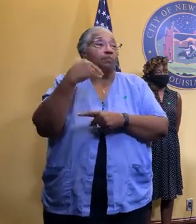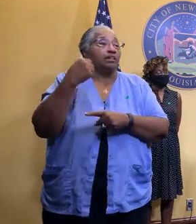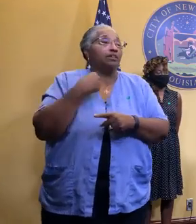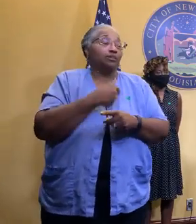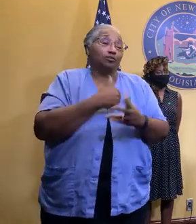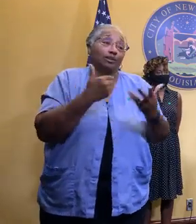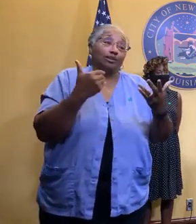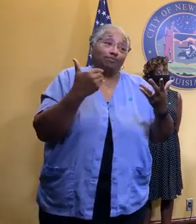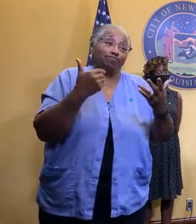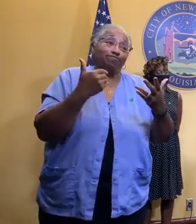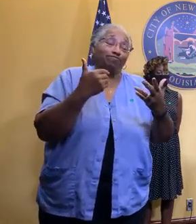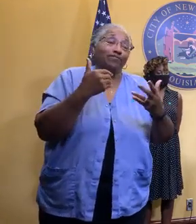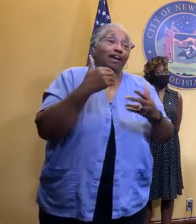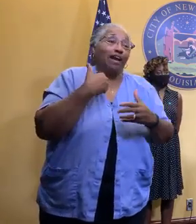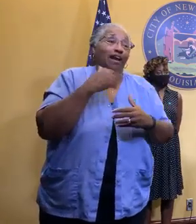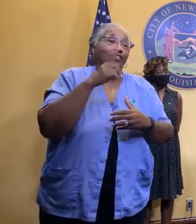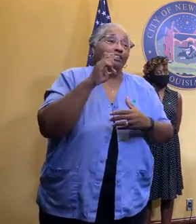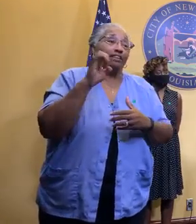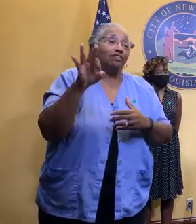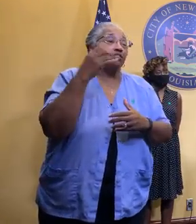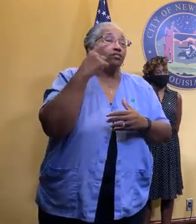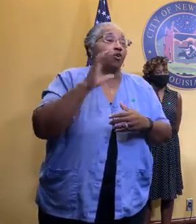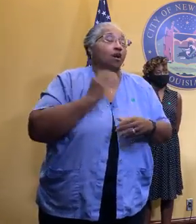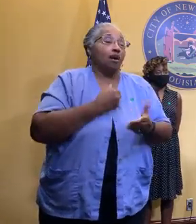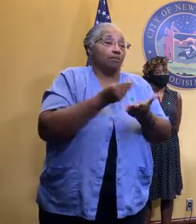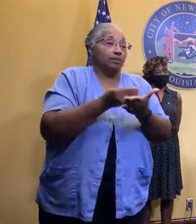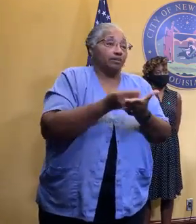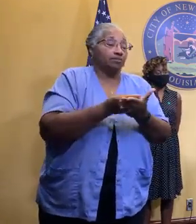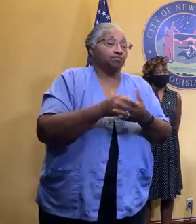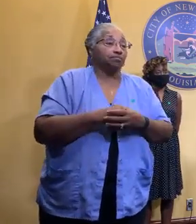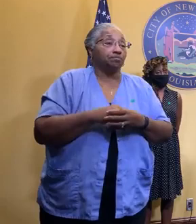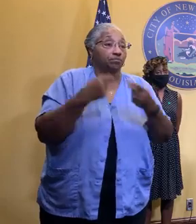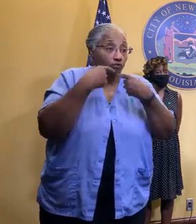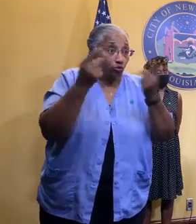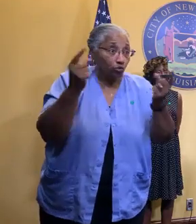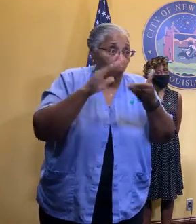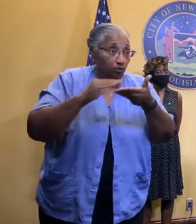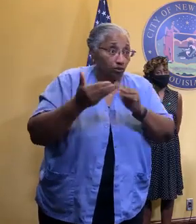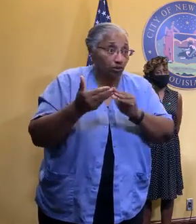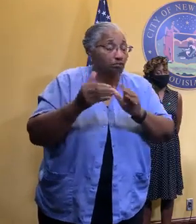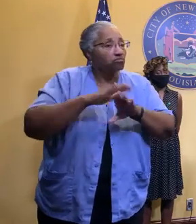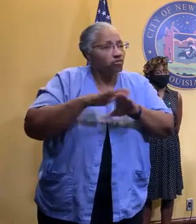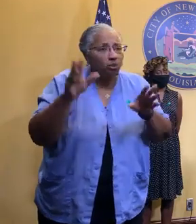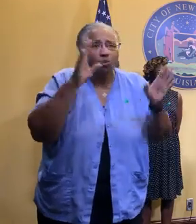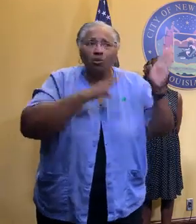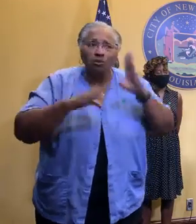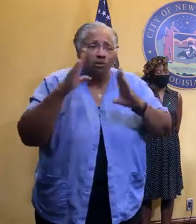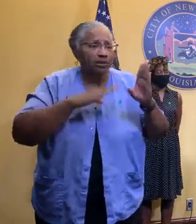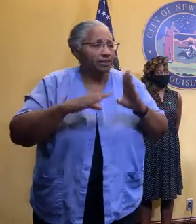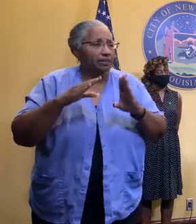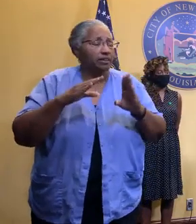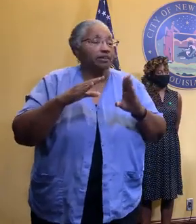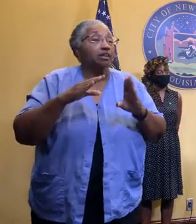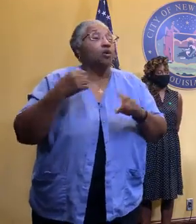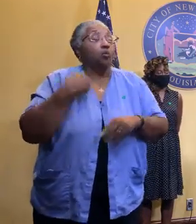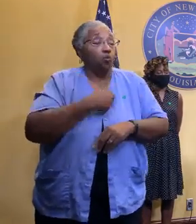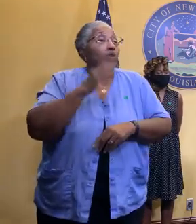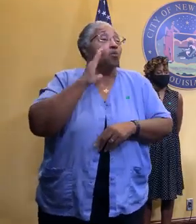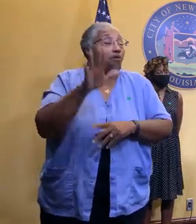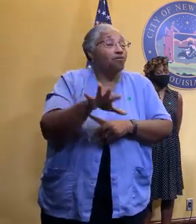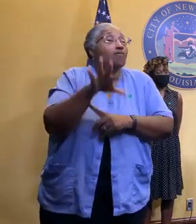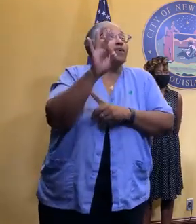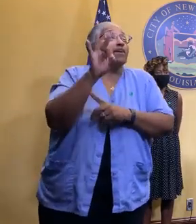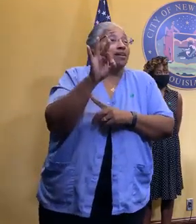deficit. And I said to the community, don't sweat it, that the administration will find the